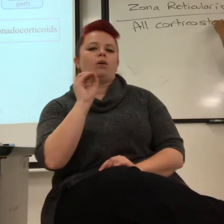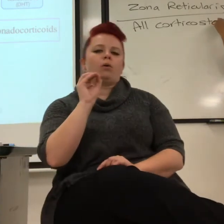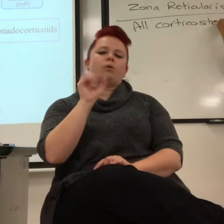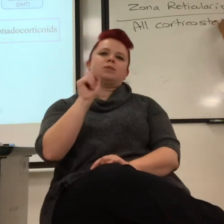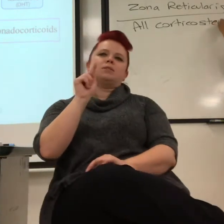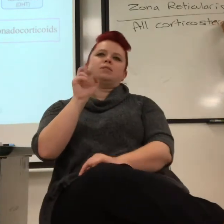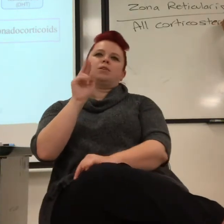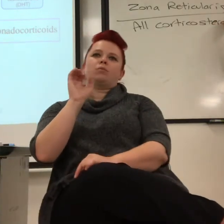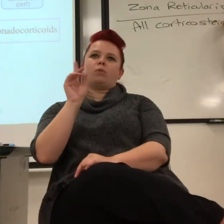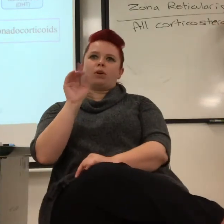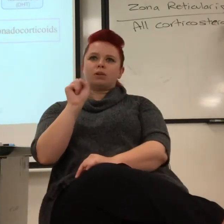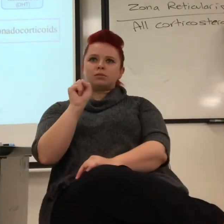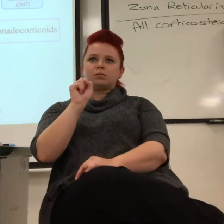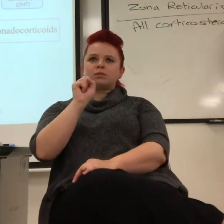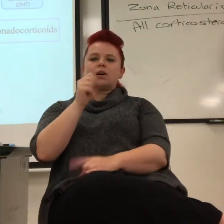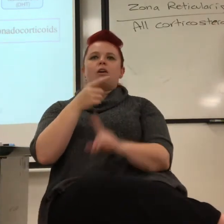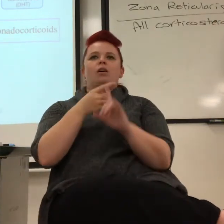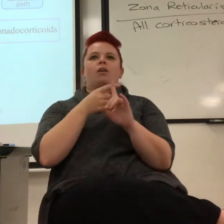All corticosteroids